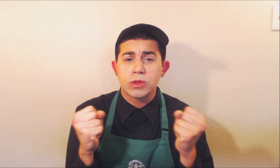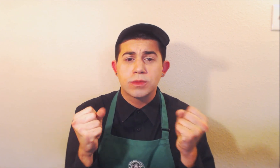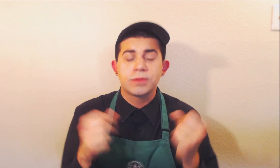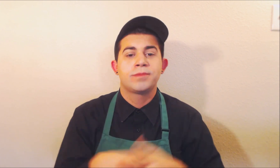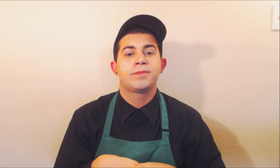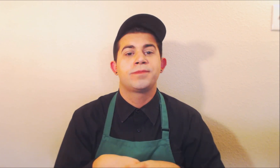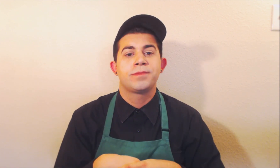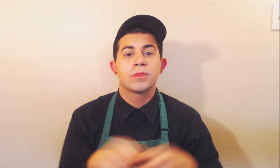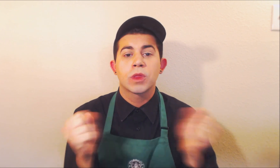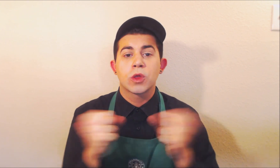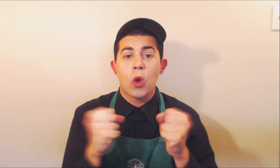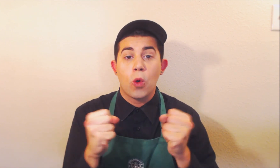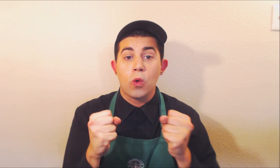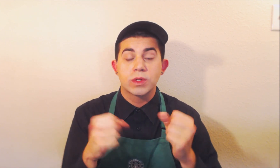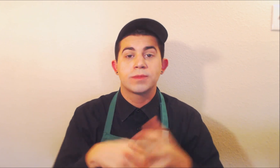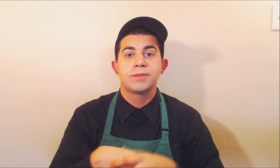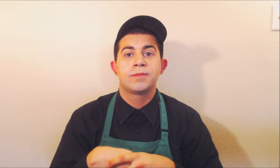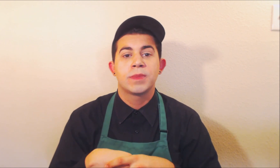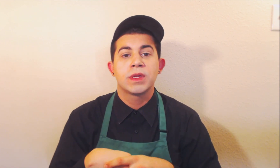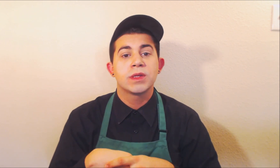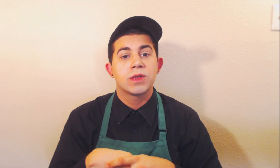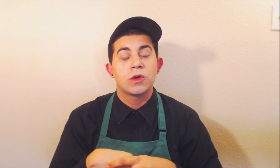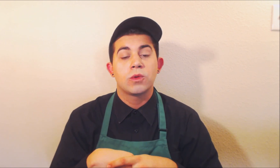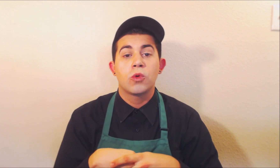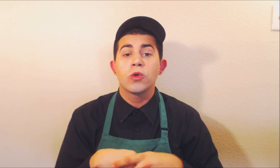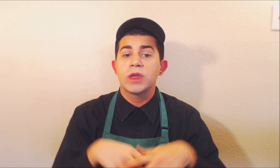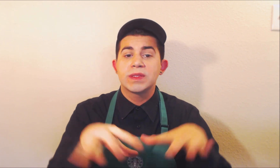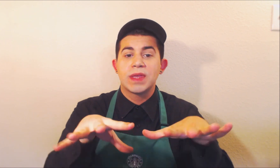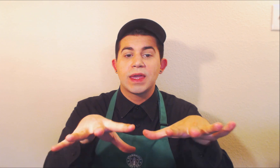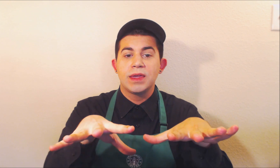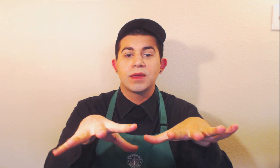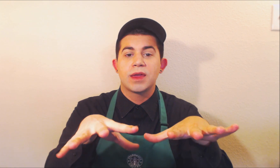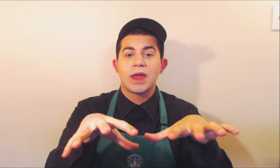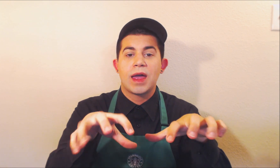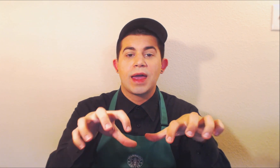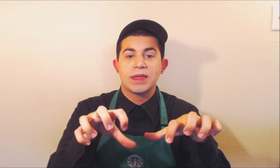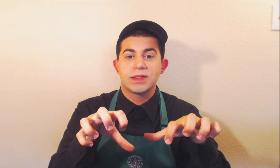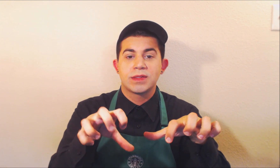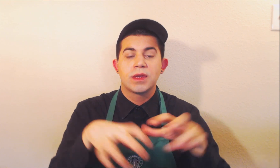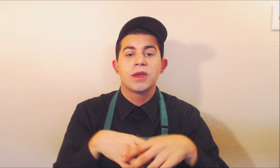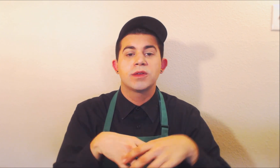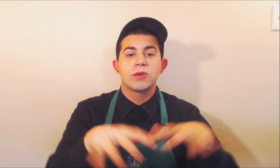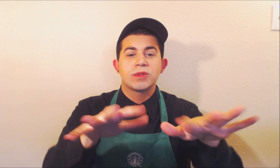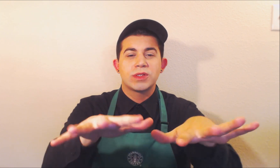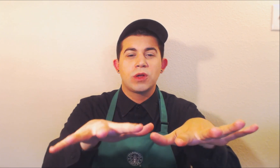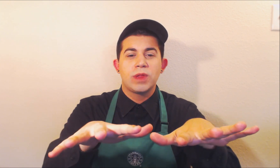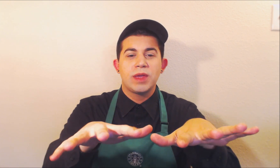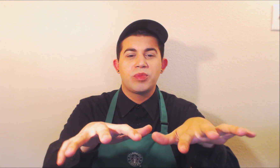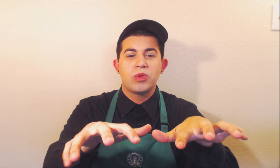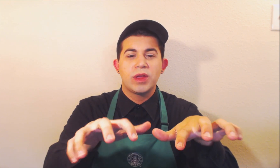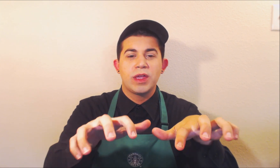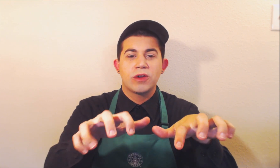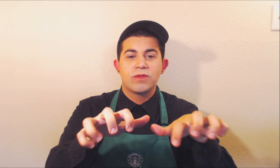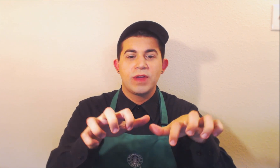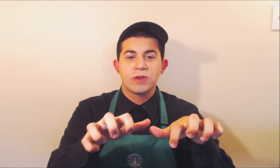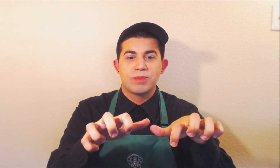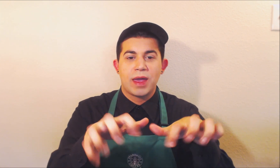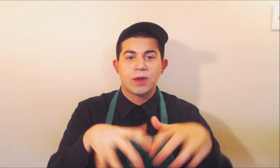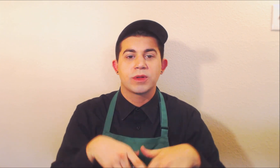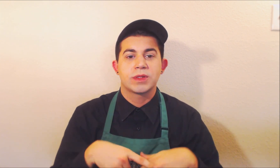Cold. Cold. So, or you can say ice. So it's slowly pulling your fingers